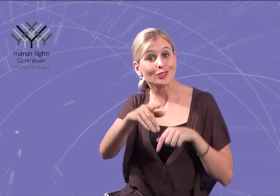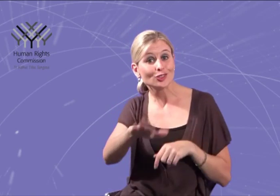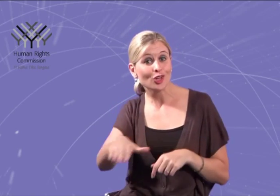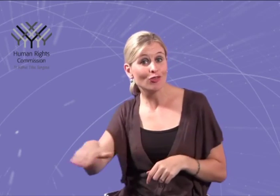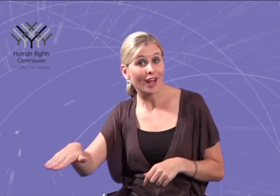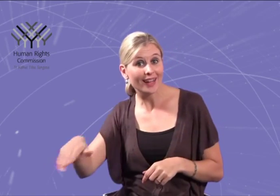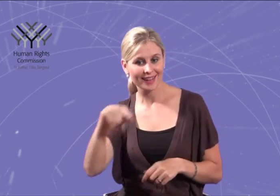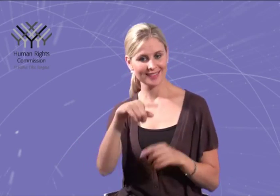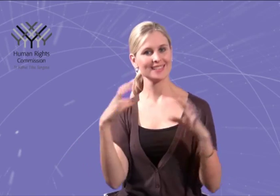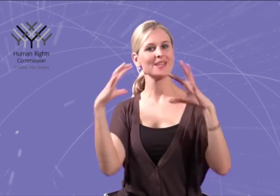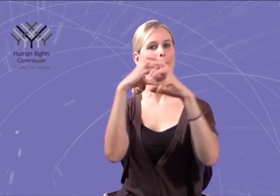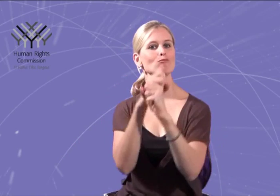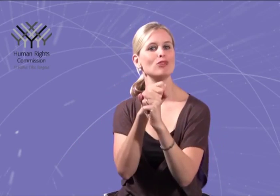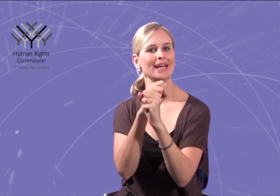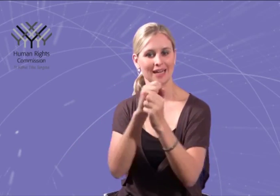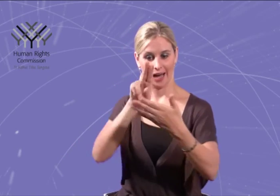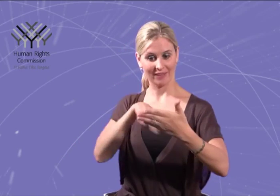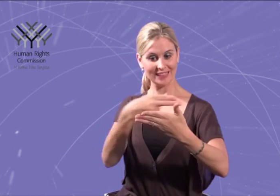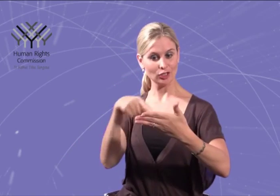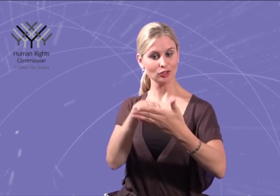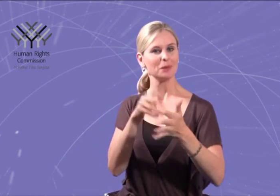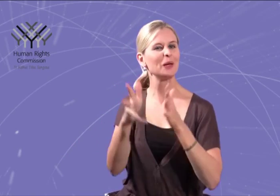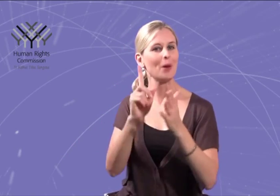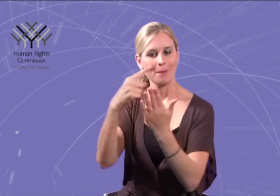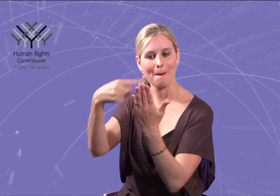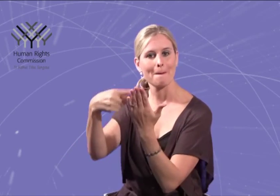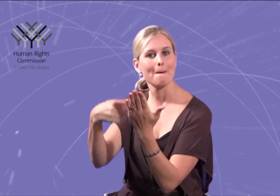There is also a summary for children available.